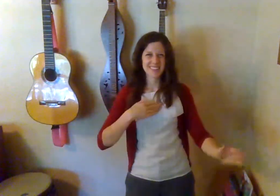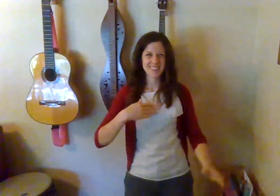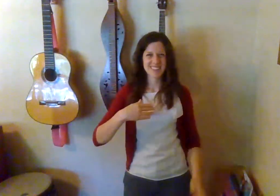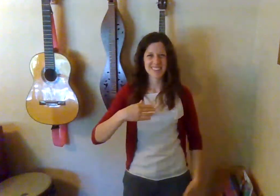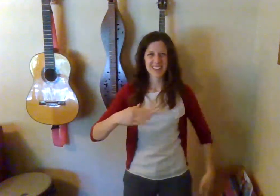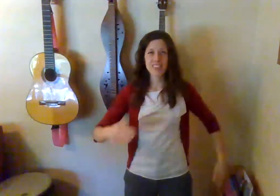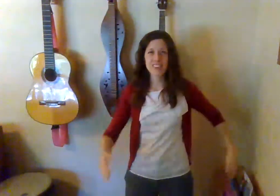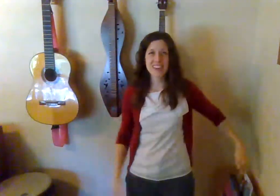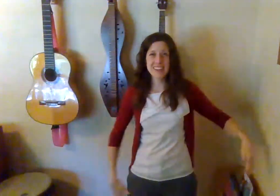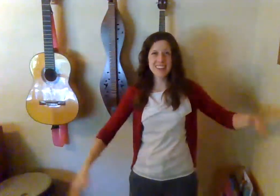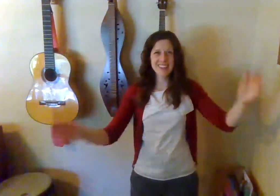Three.